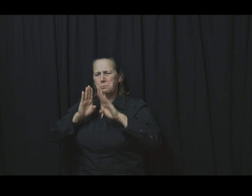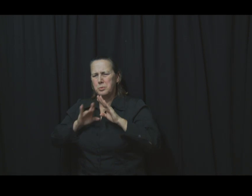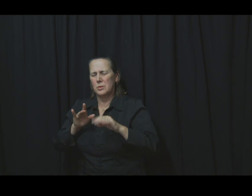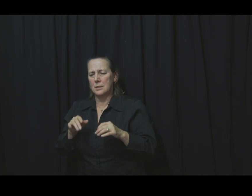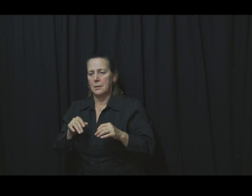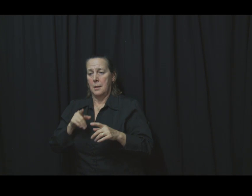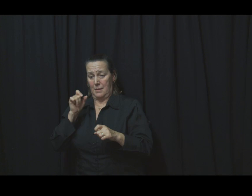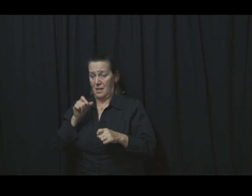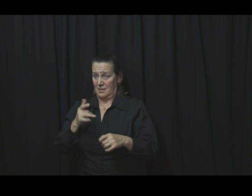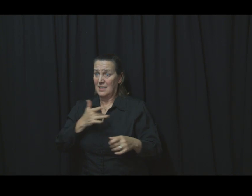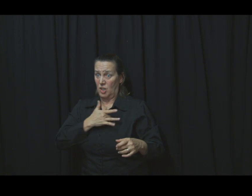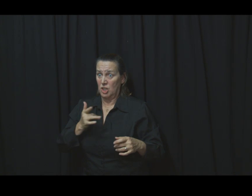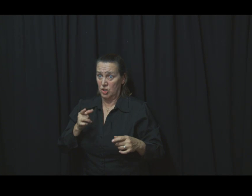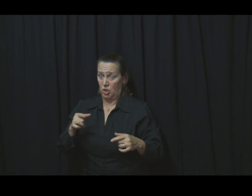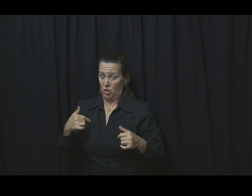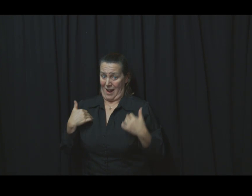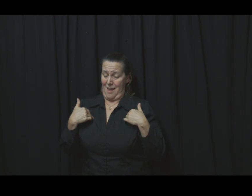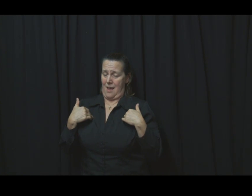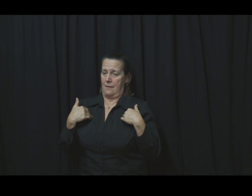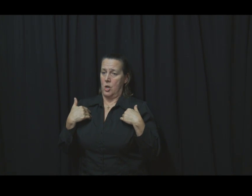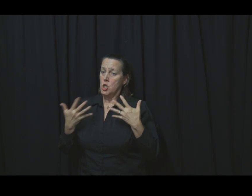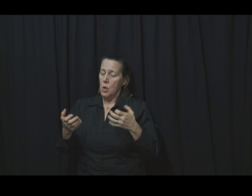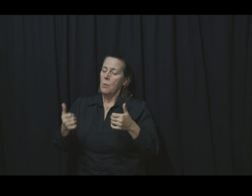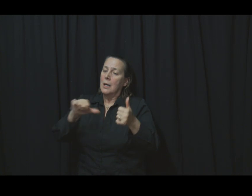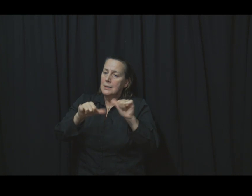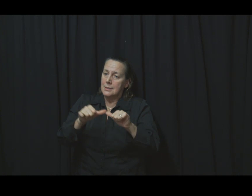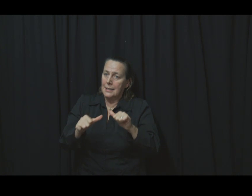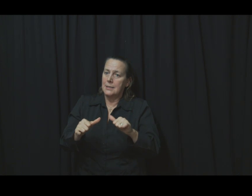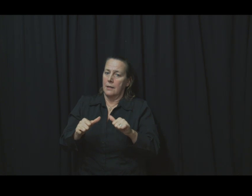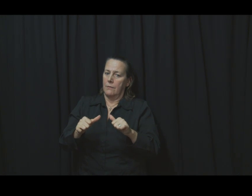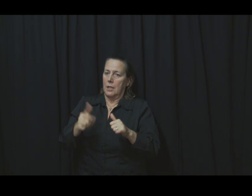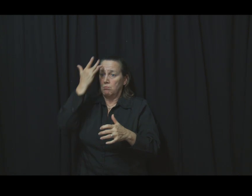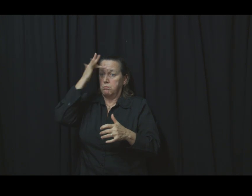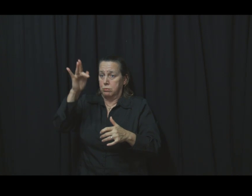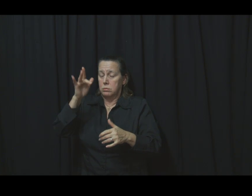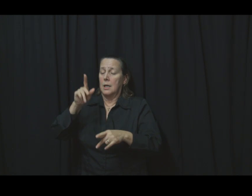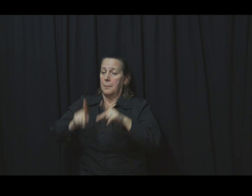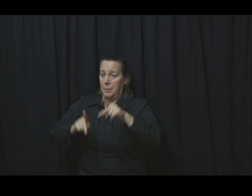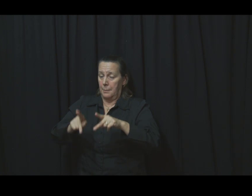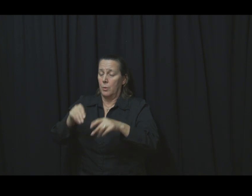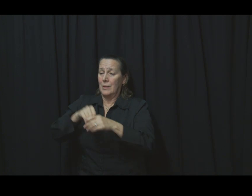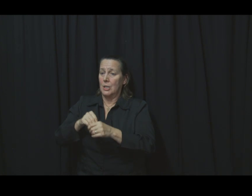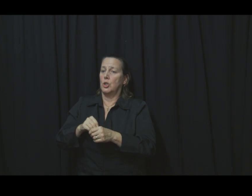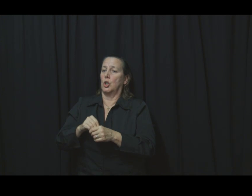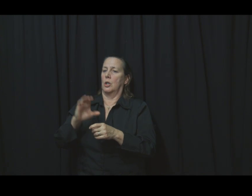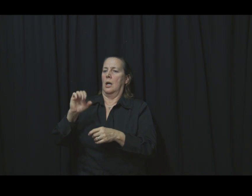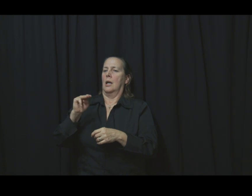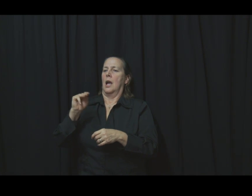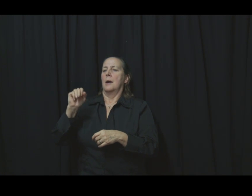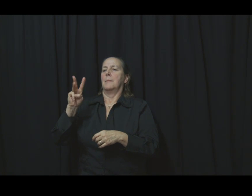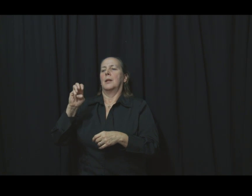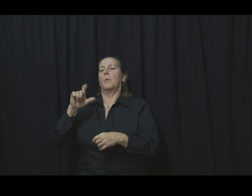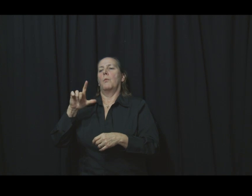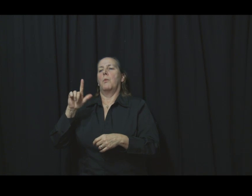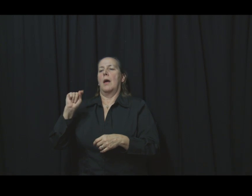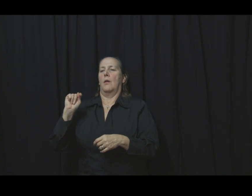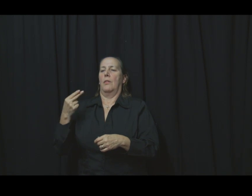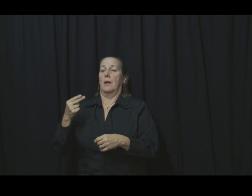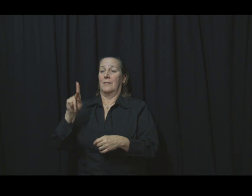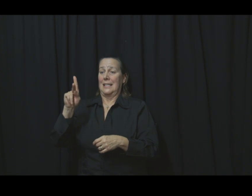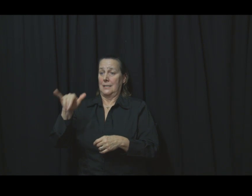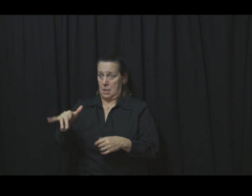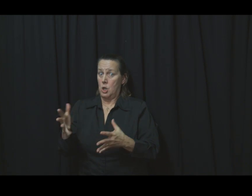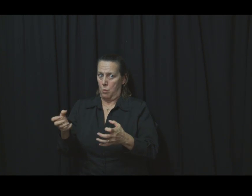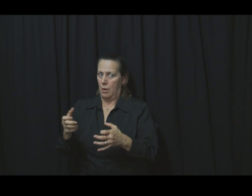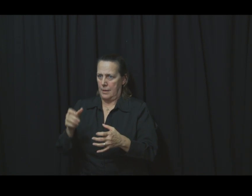about that. You want scientifically literate students in your Commonwealth for a better tomorrow for everybody.